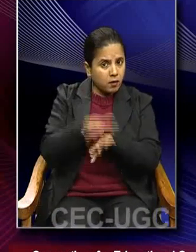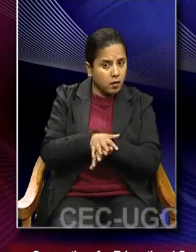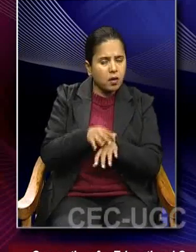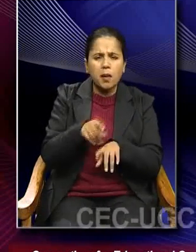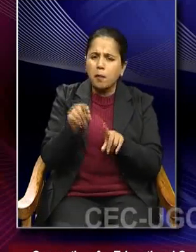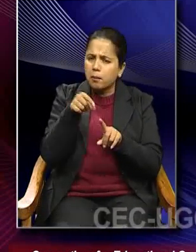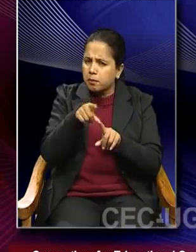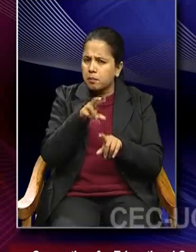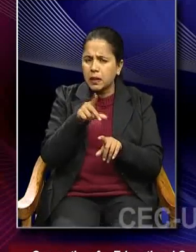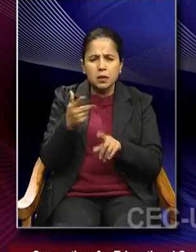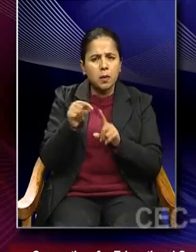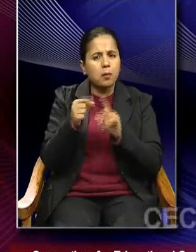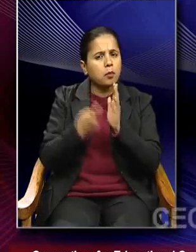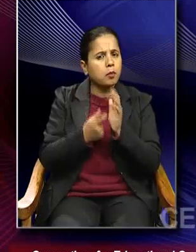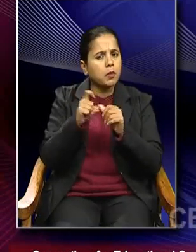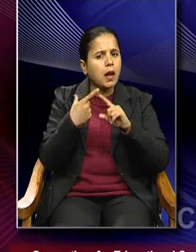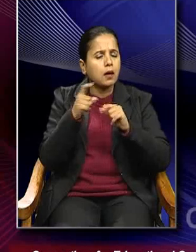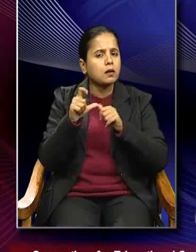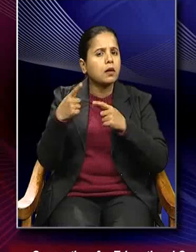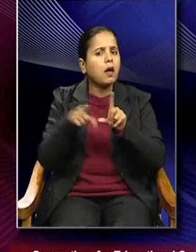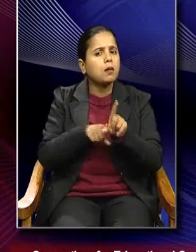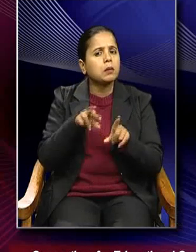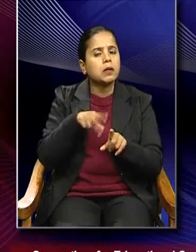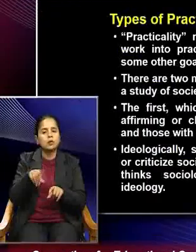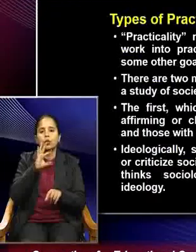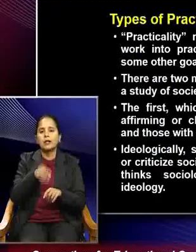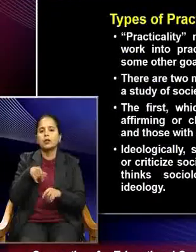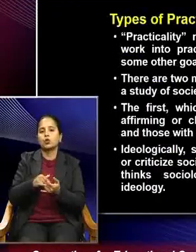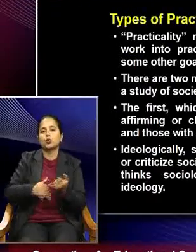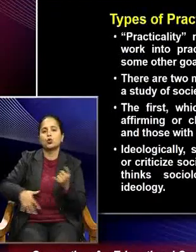practicality? Practicality means putting